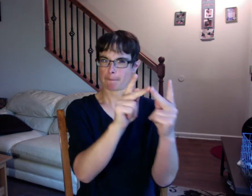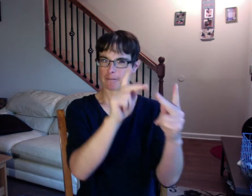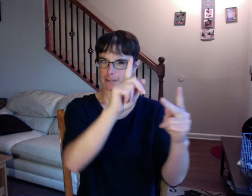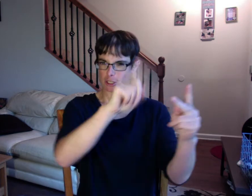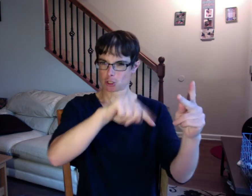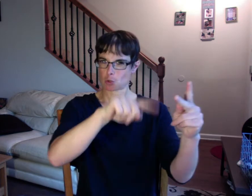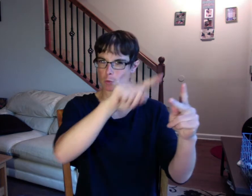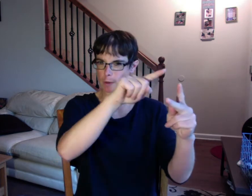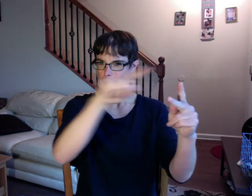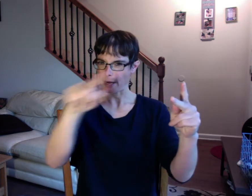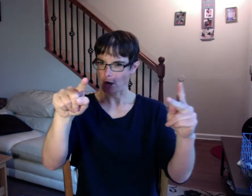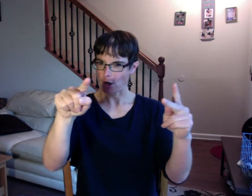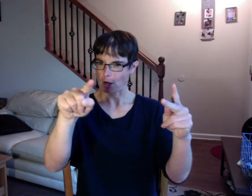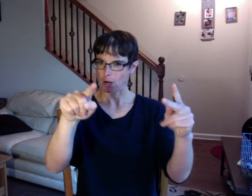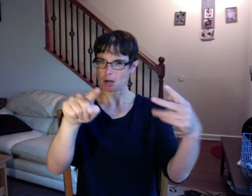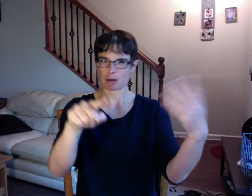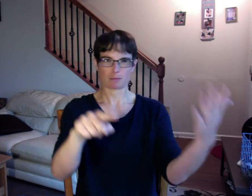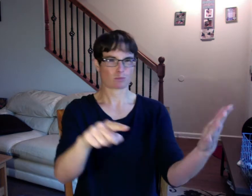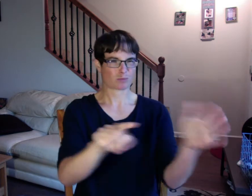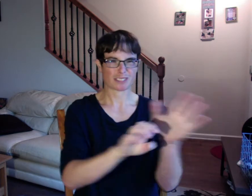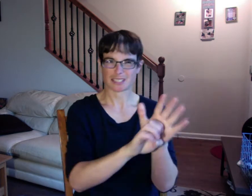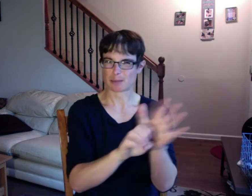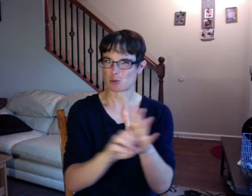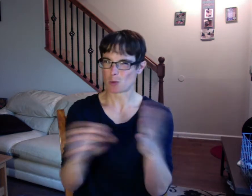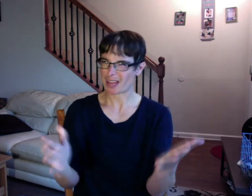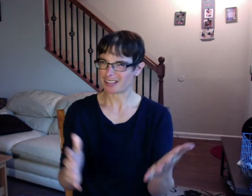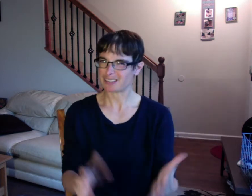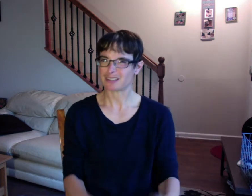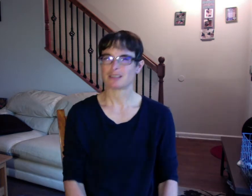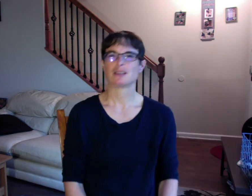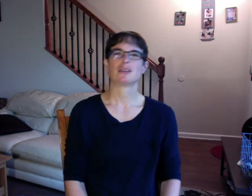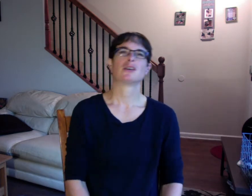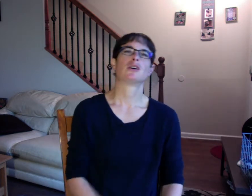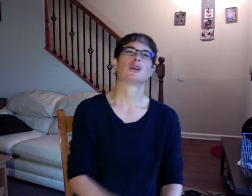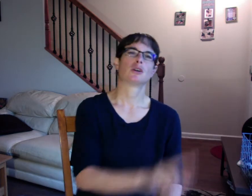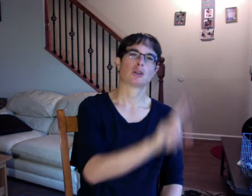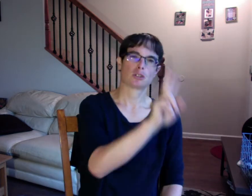4 has a perfect square because the square root is 2.